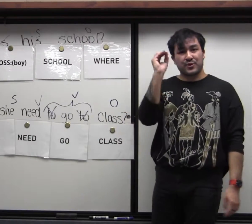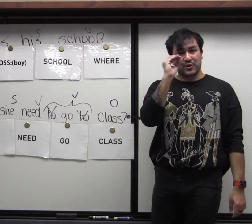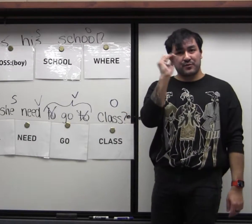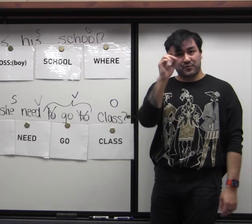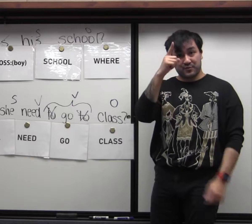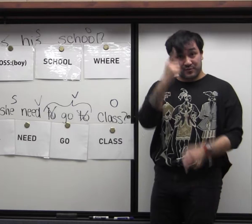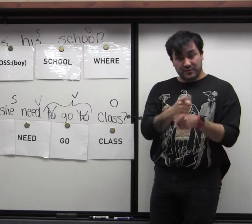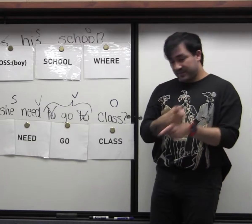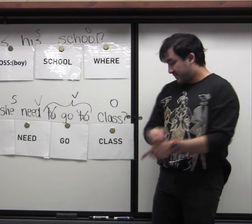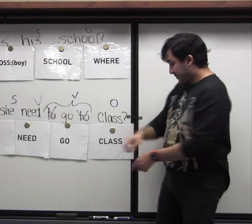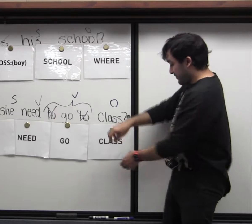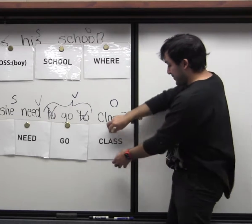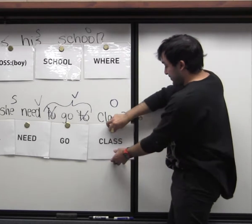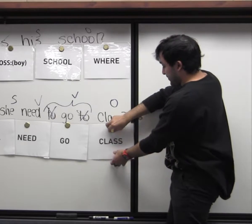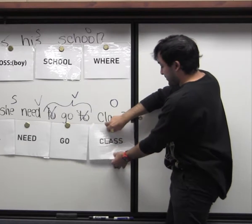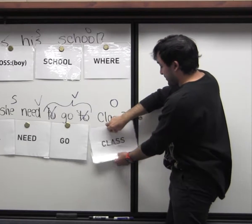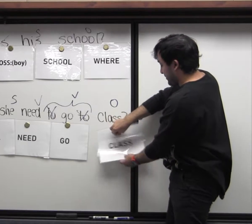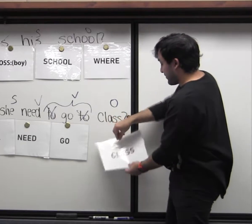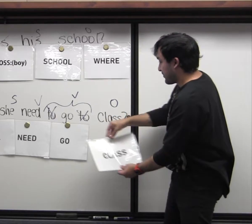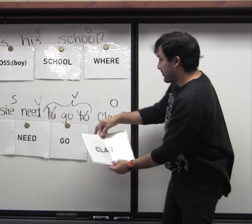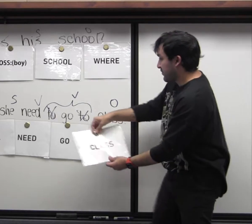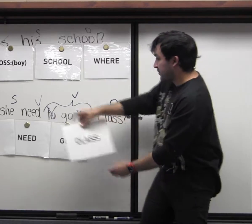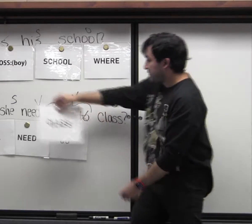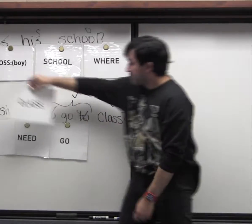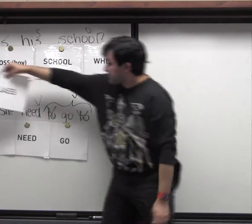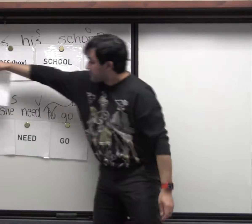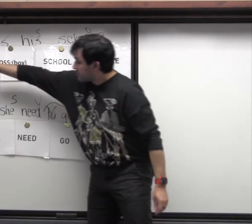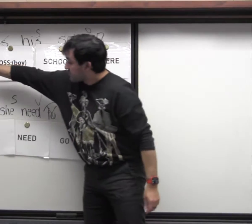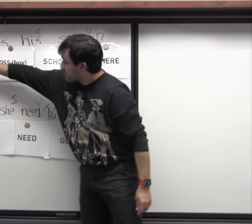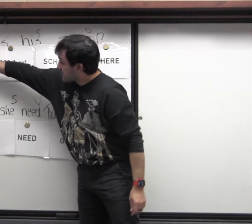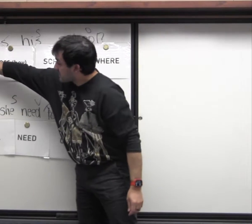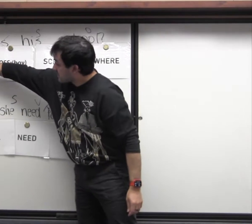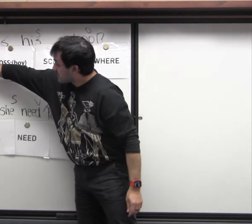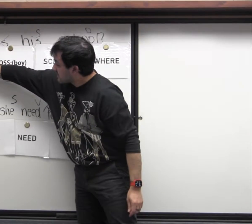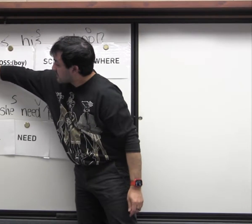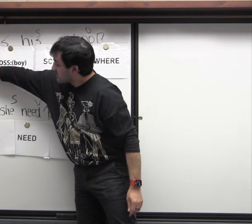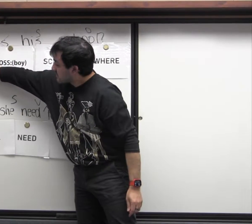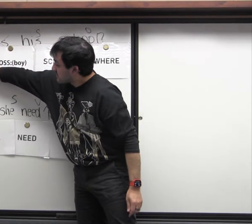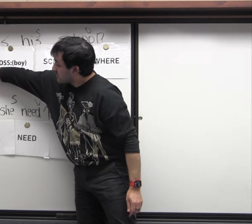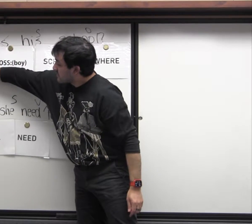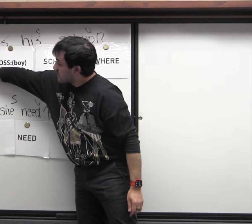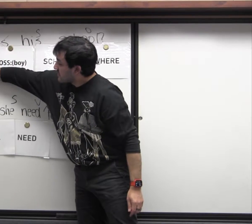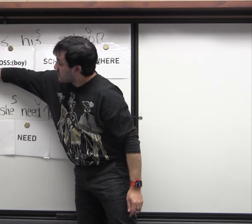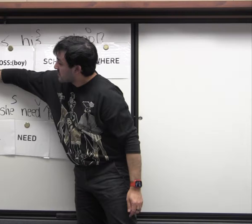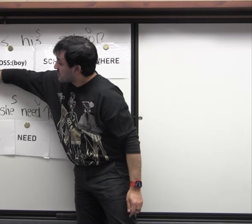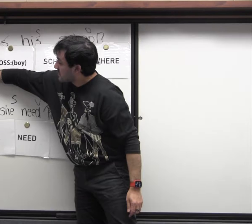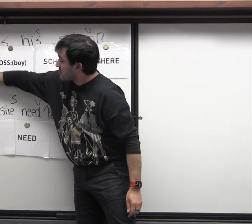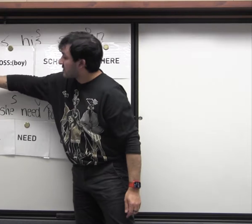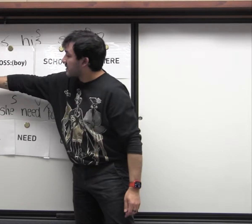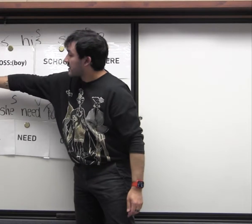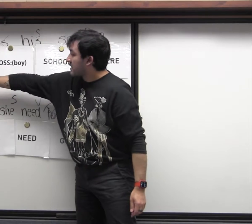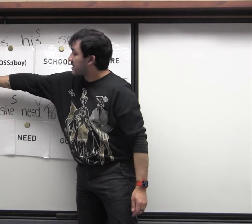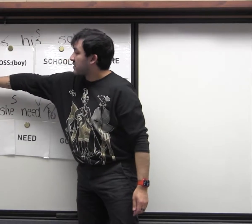signs. And let's start with our object, right? We always start with object. So go ahead and put them up here so I don't have to bend